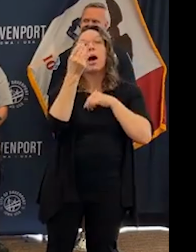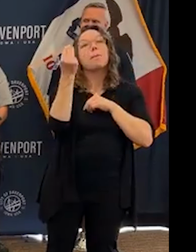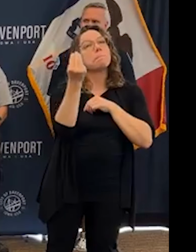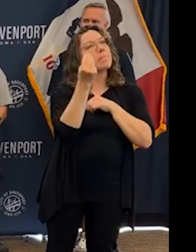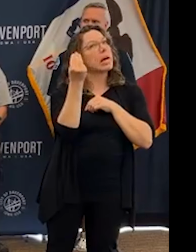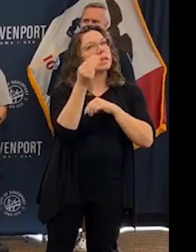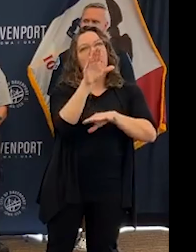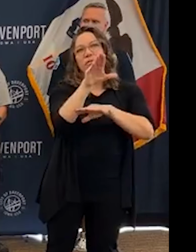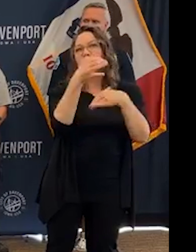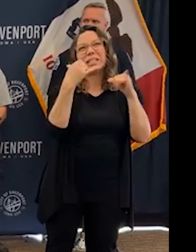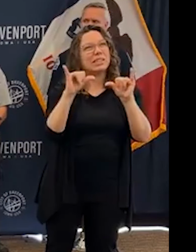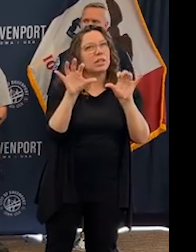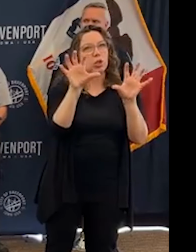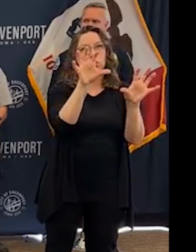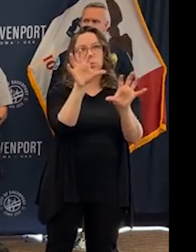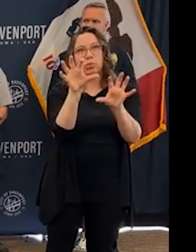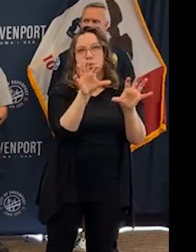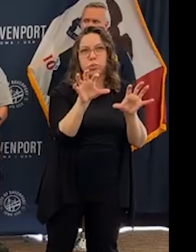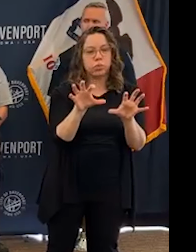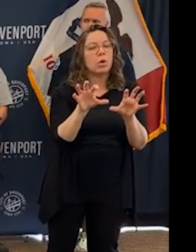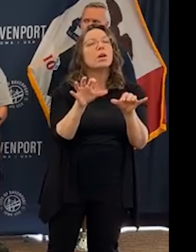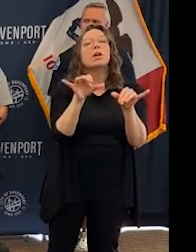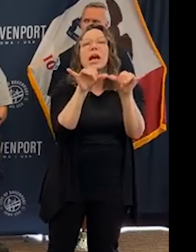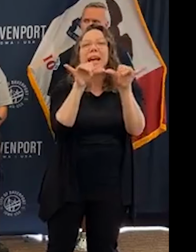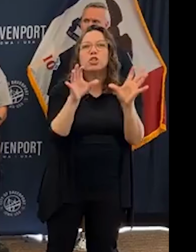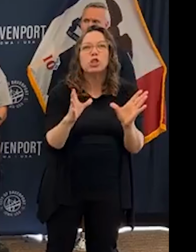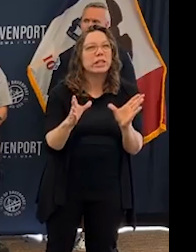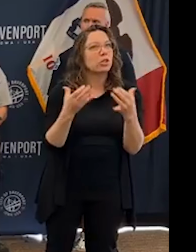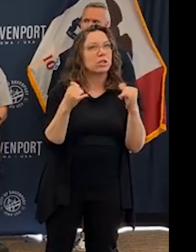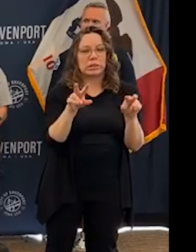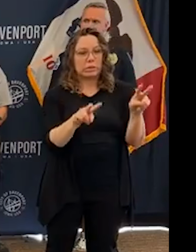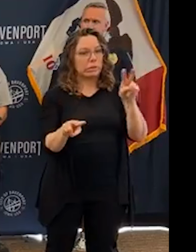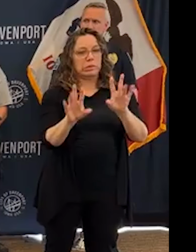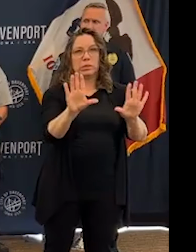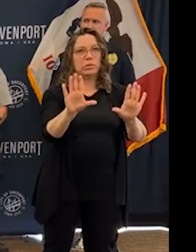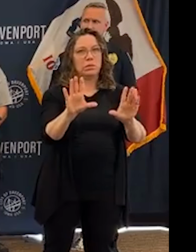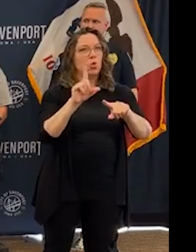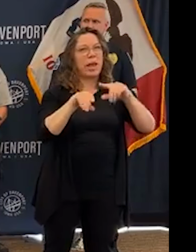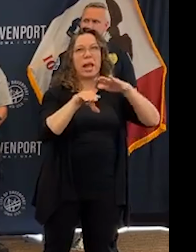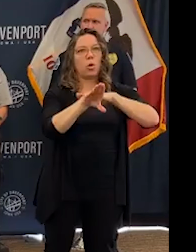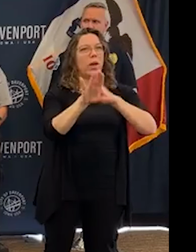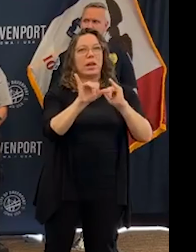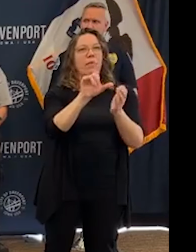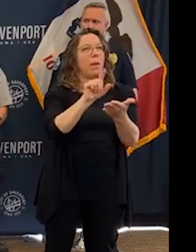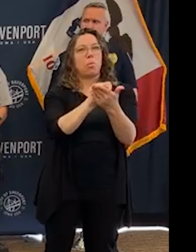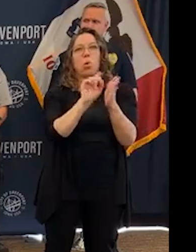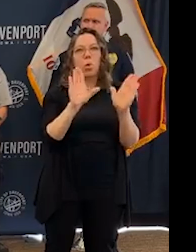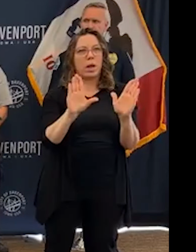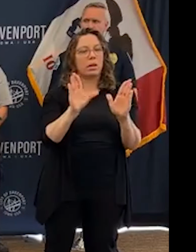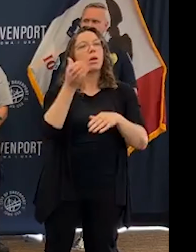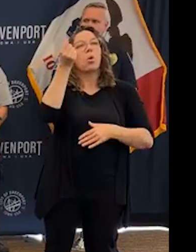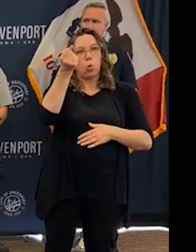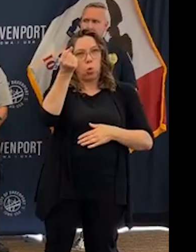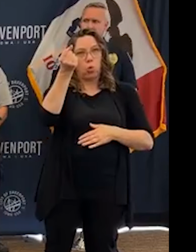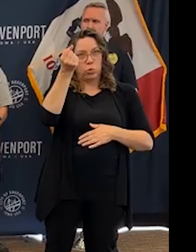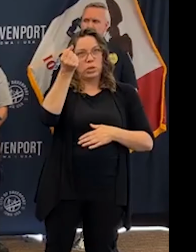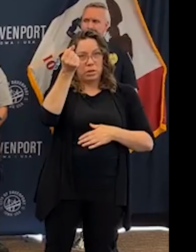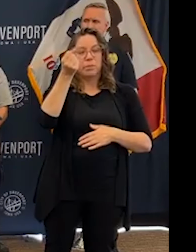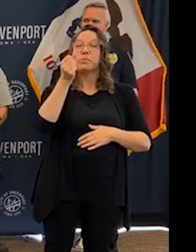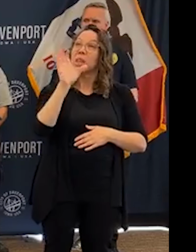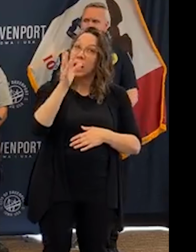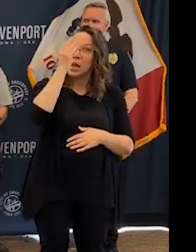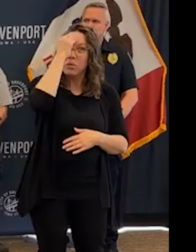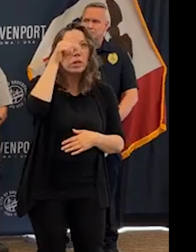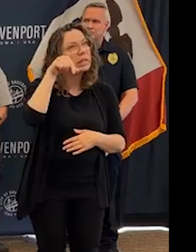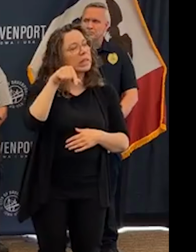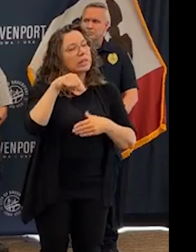from the structural engineers we had and their evaluation, it was unsafe for us to go in at that point. Again, as it was stated, this is a very dynamic situation, very